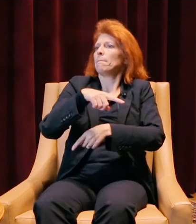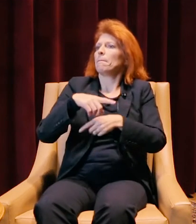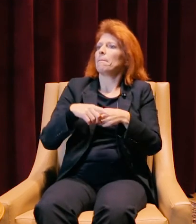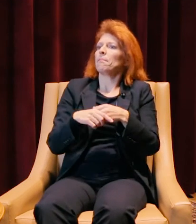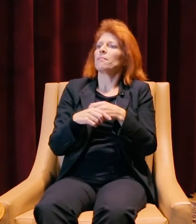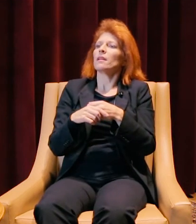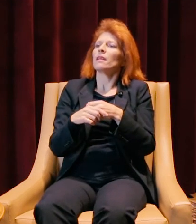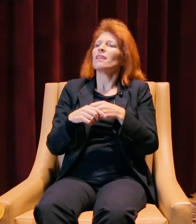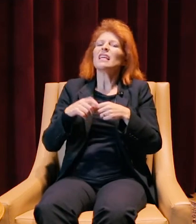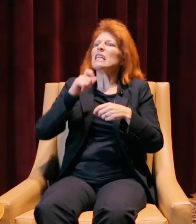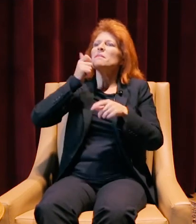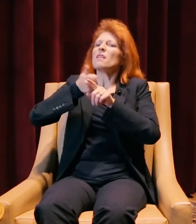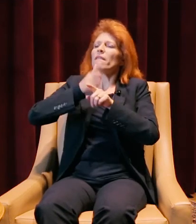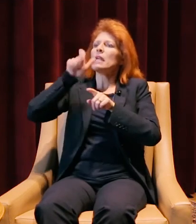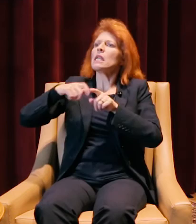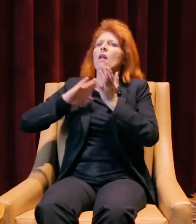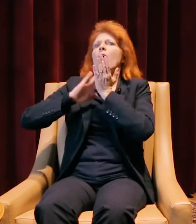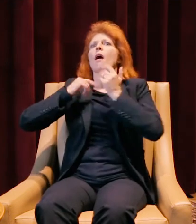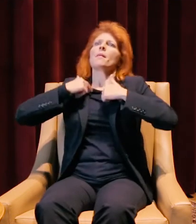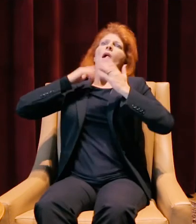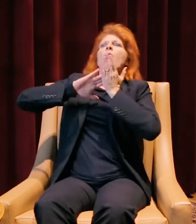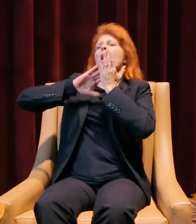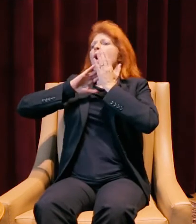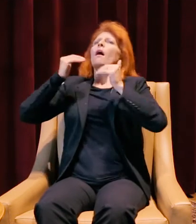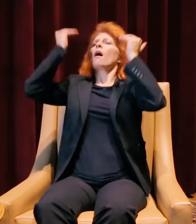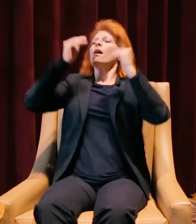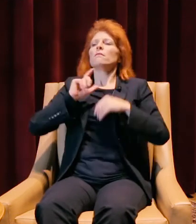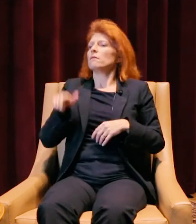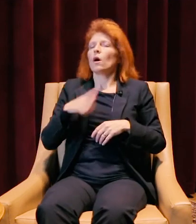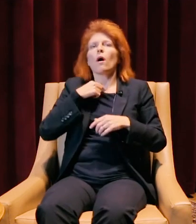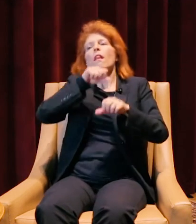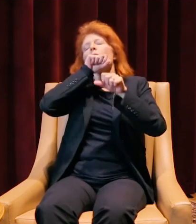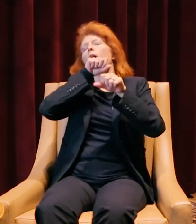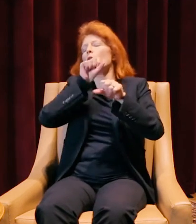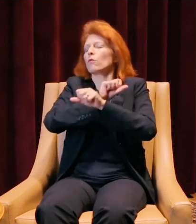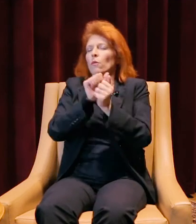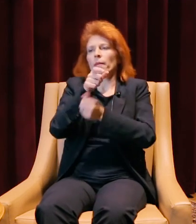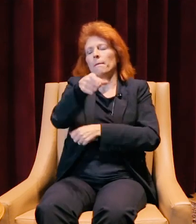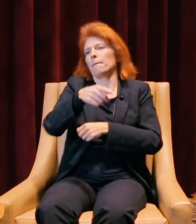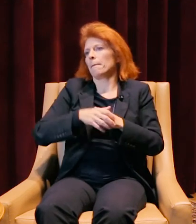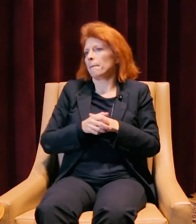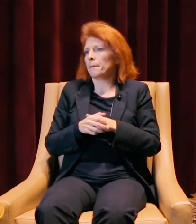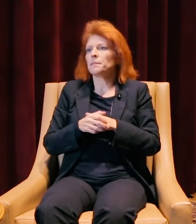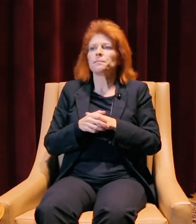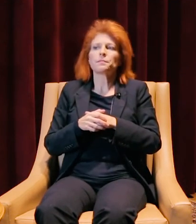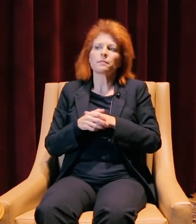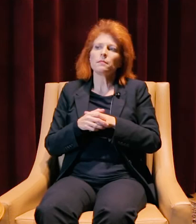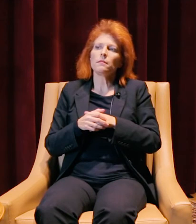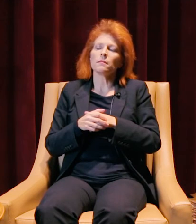accolades got them and rewarded them in very meaningful ways. I loved working for and with Q Spalding.